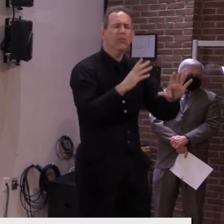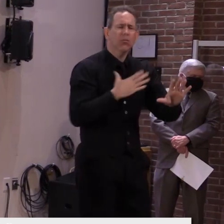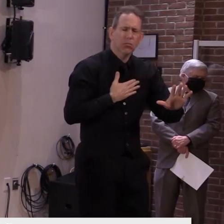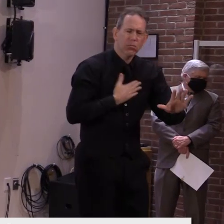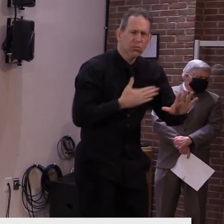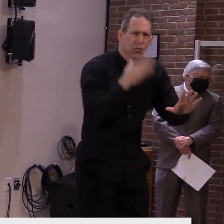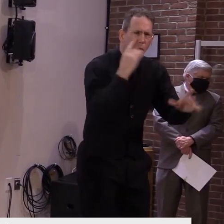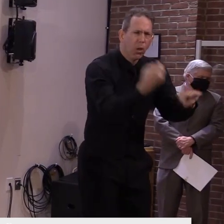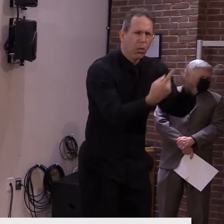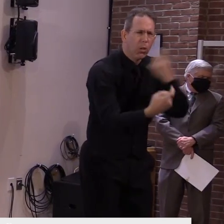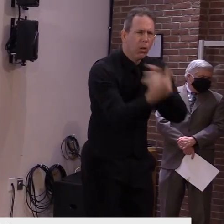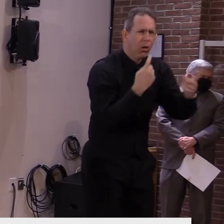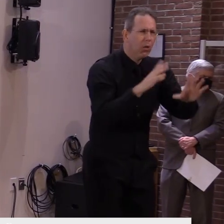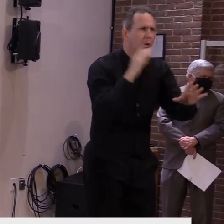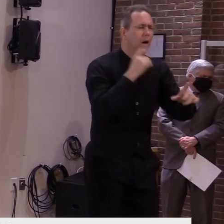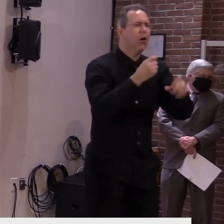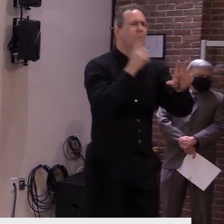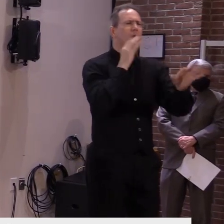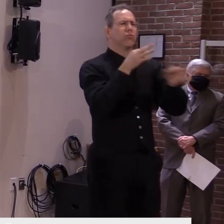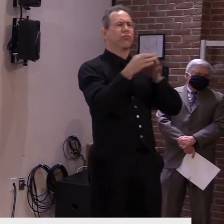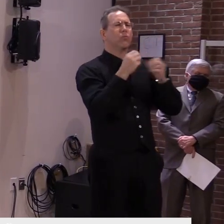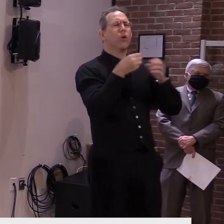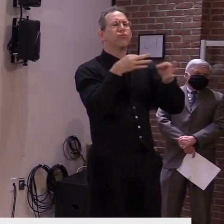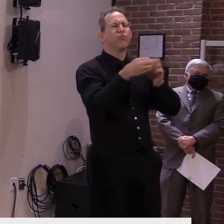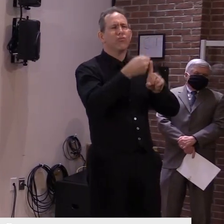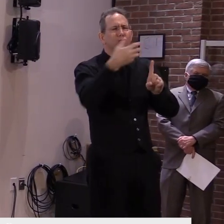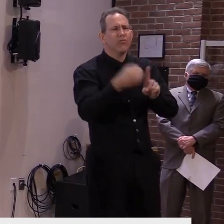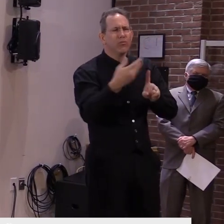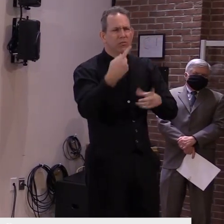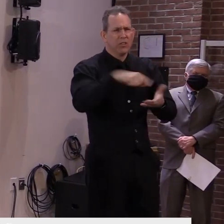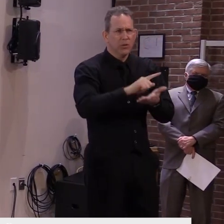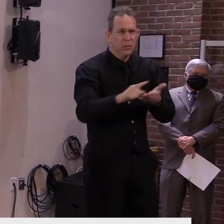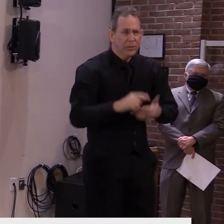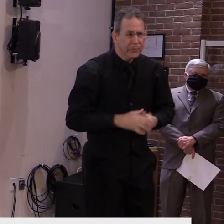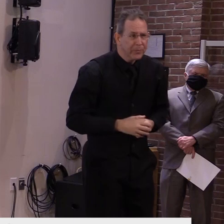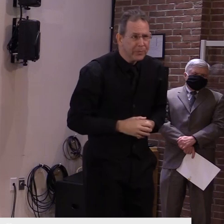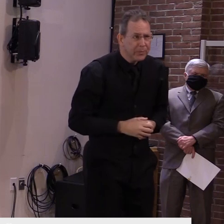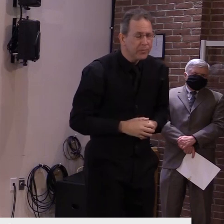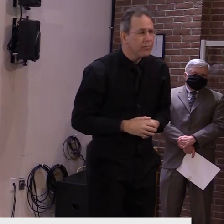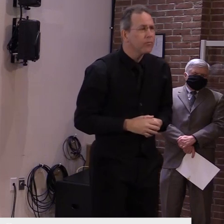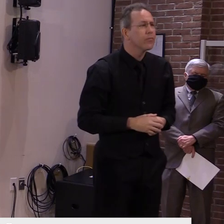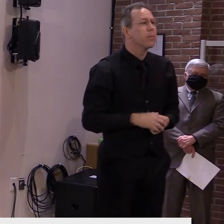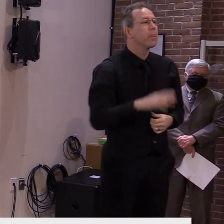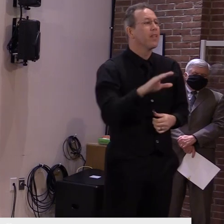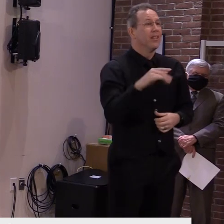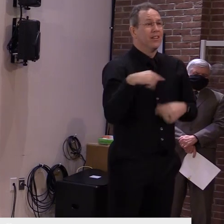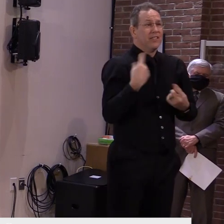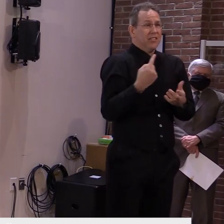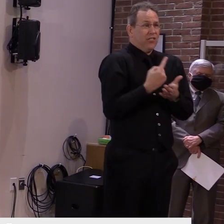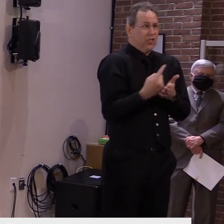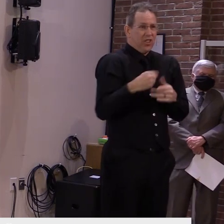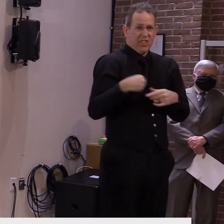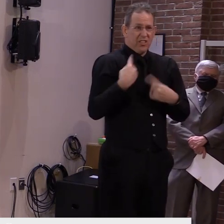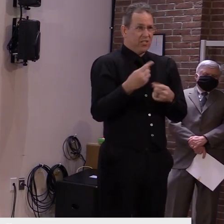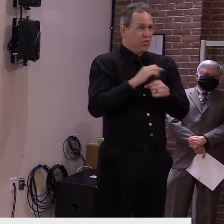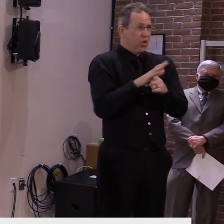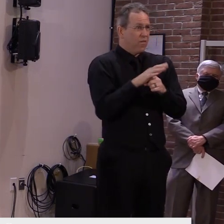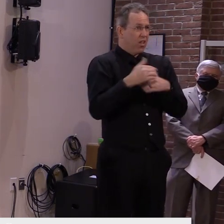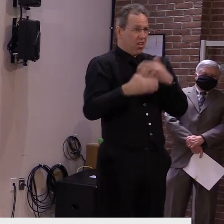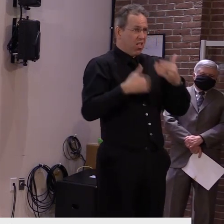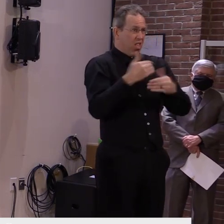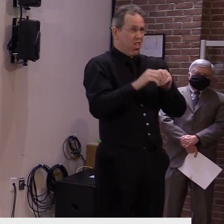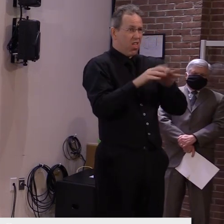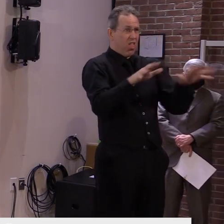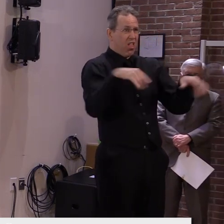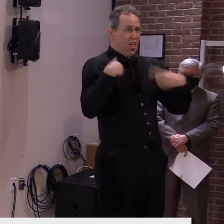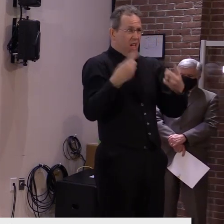week. So again, as we've done from the start of the pandemic, we're taking a cautious, methodical,